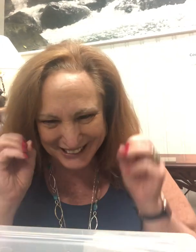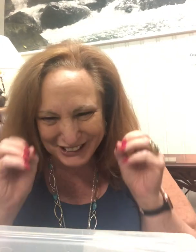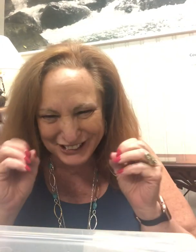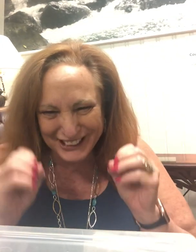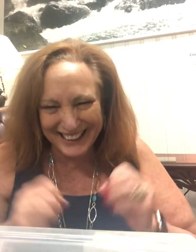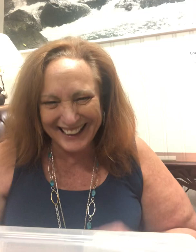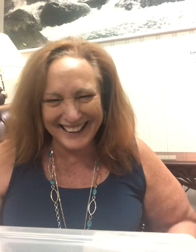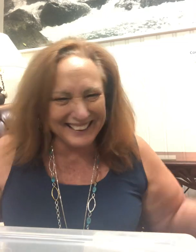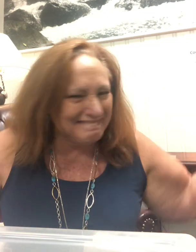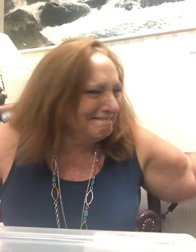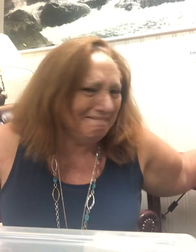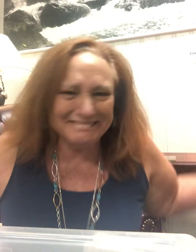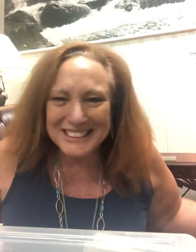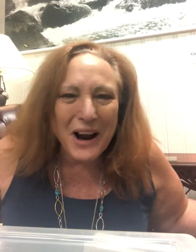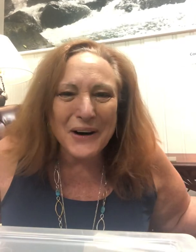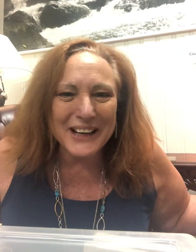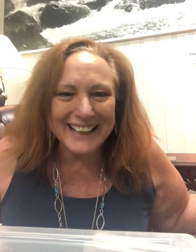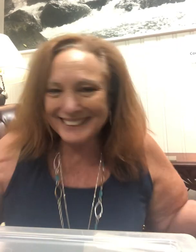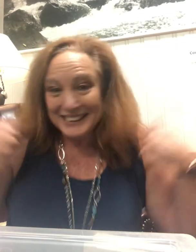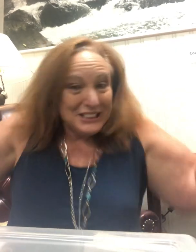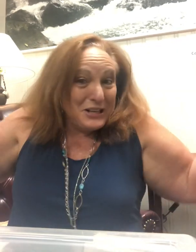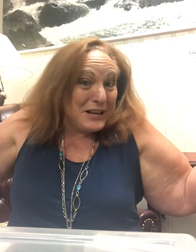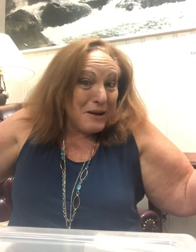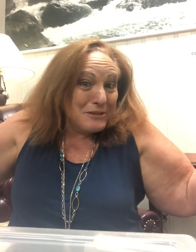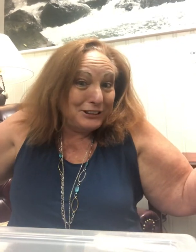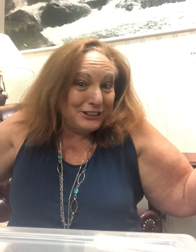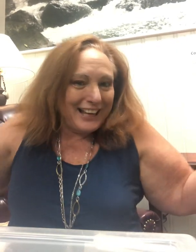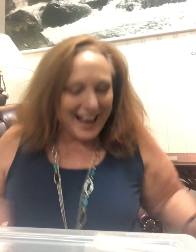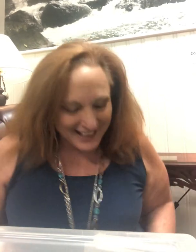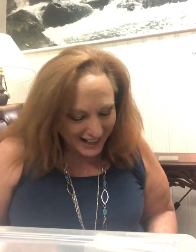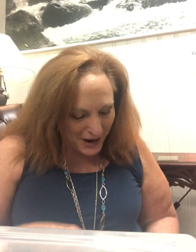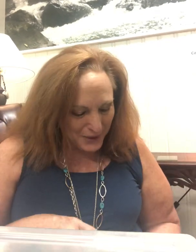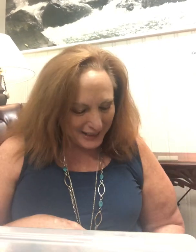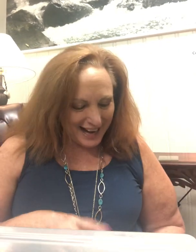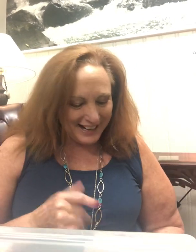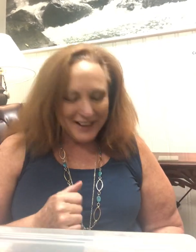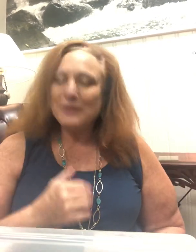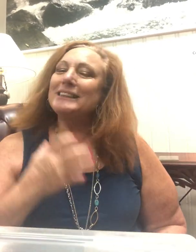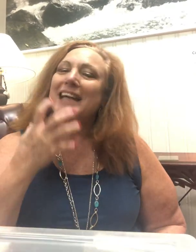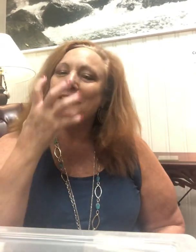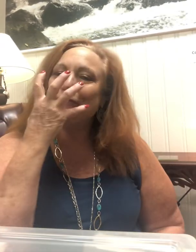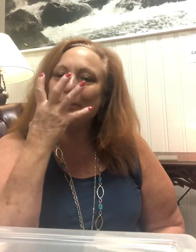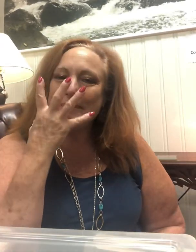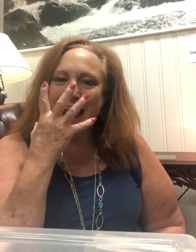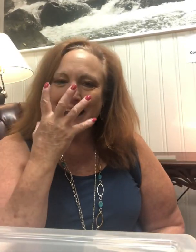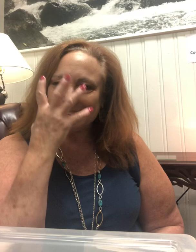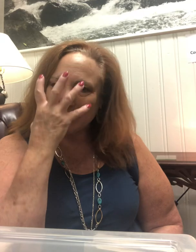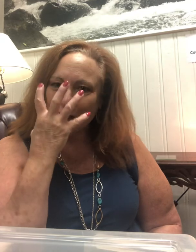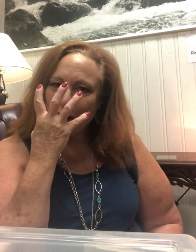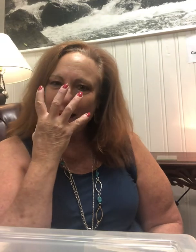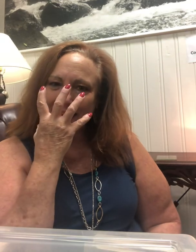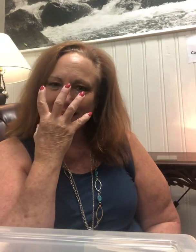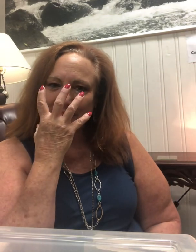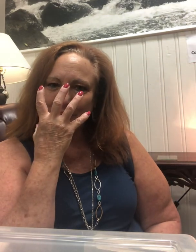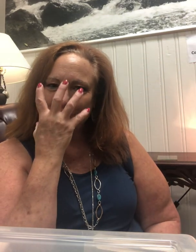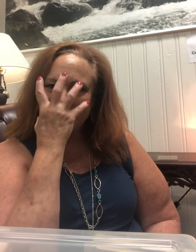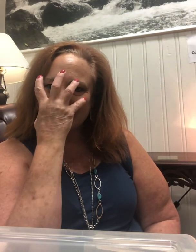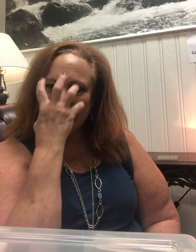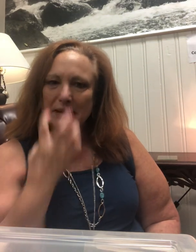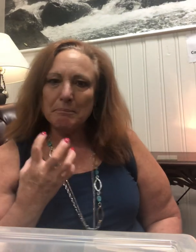teach. Sorry, you get what you get. Okay, the sign for mad, it's a claw hand at your face and it